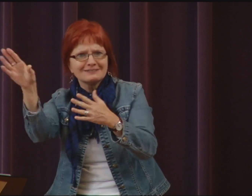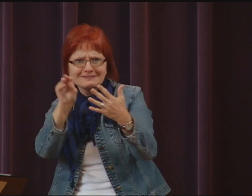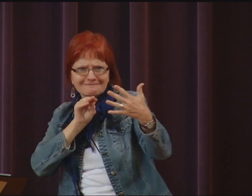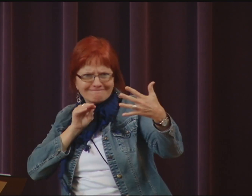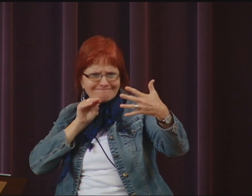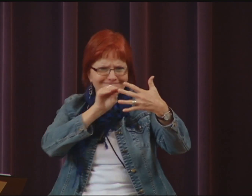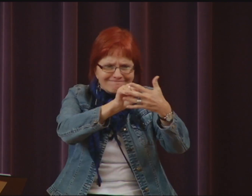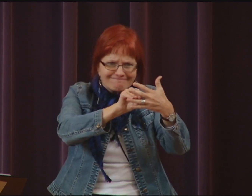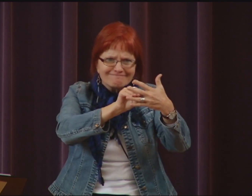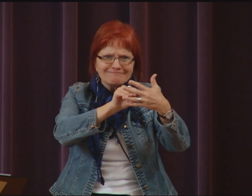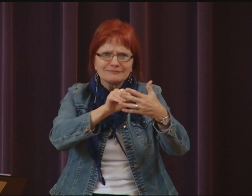Program,